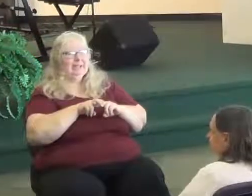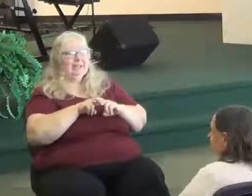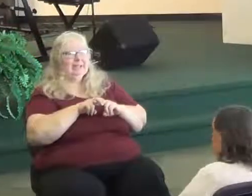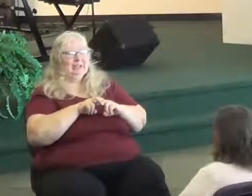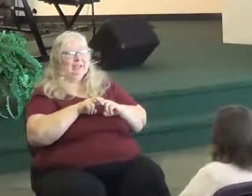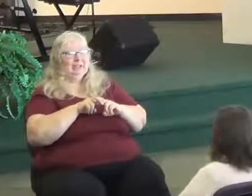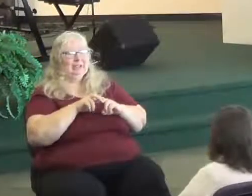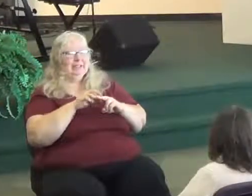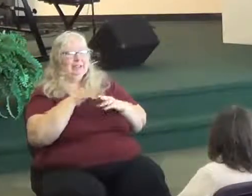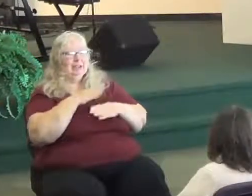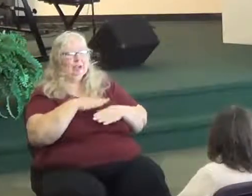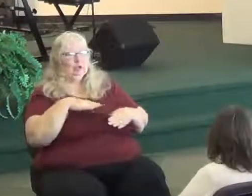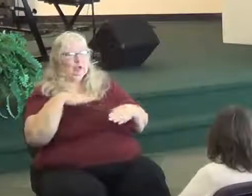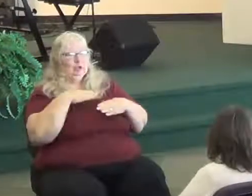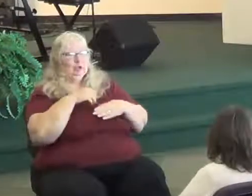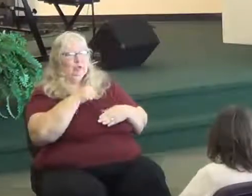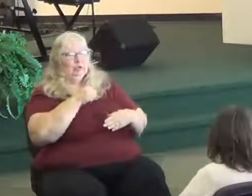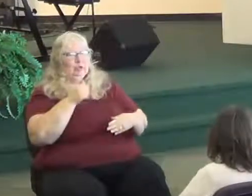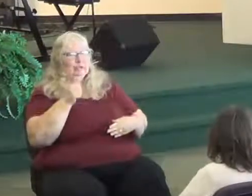morning.